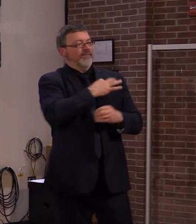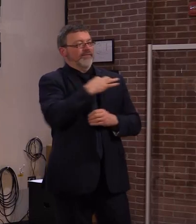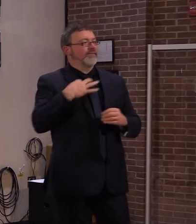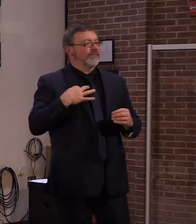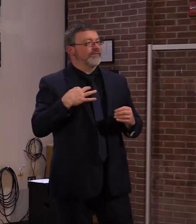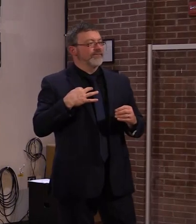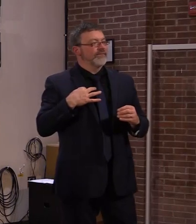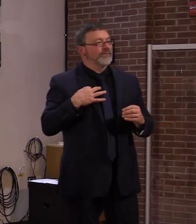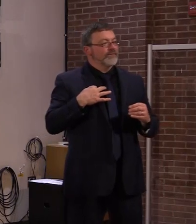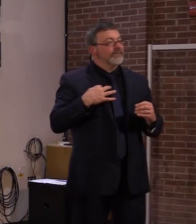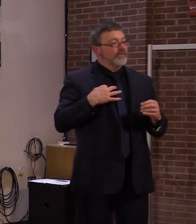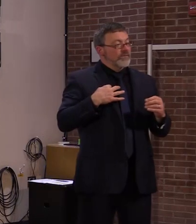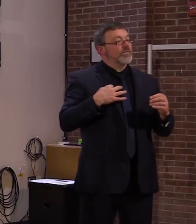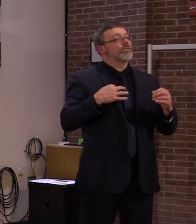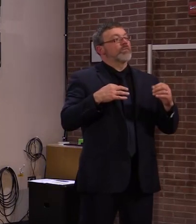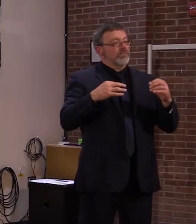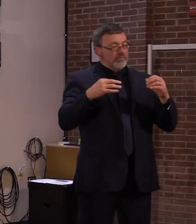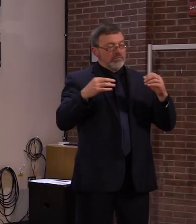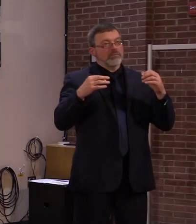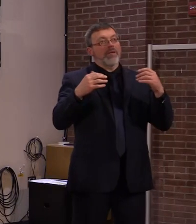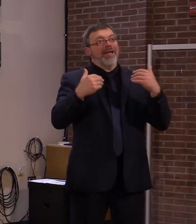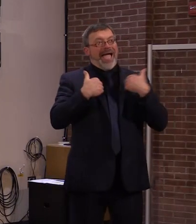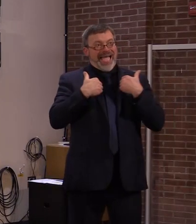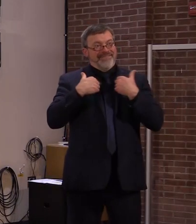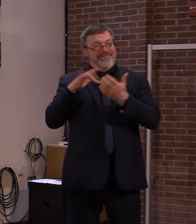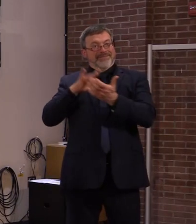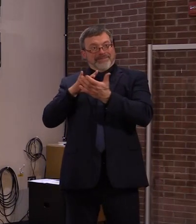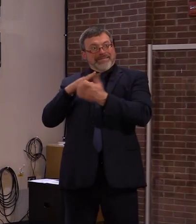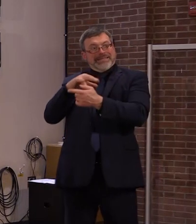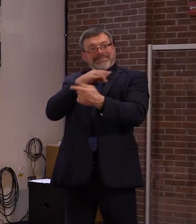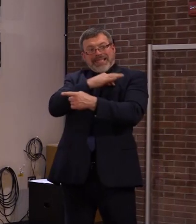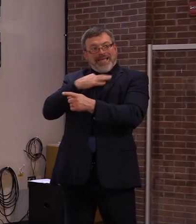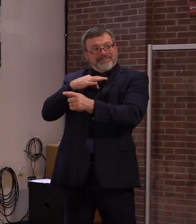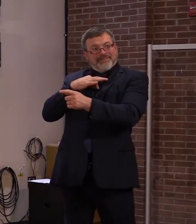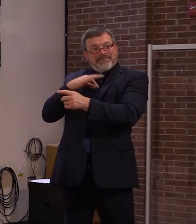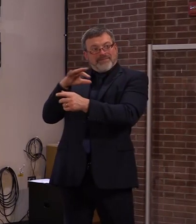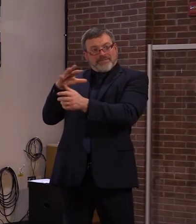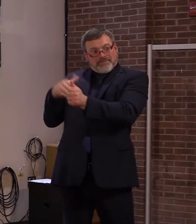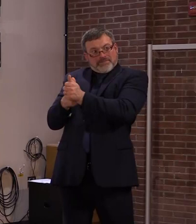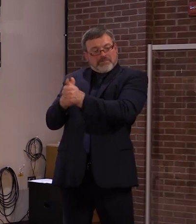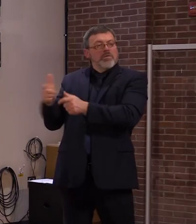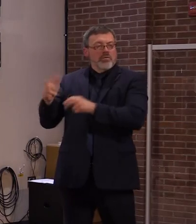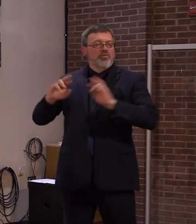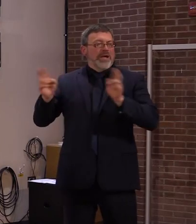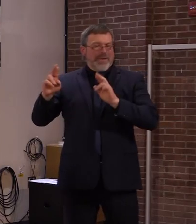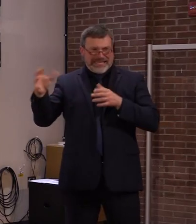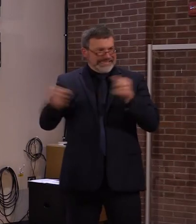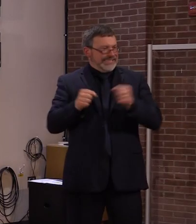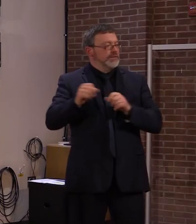this vaccination. Again, we are vaccinating a lot of people, and